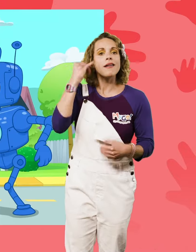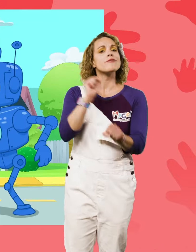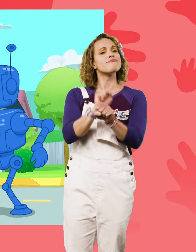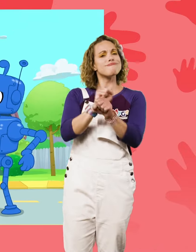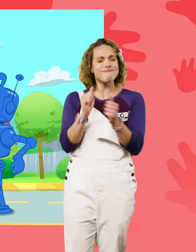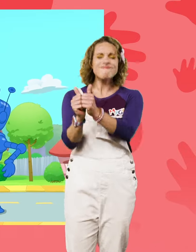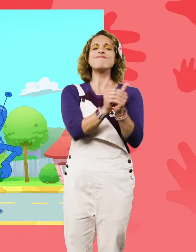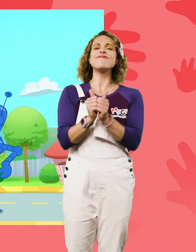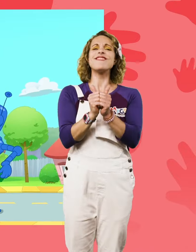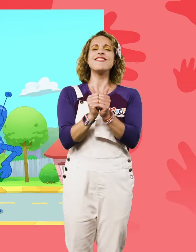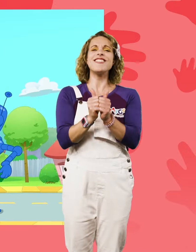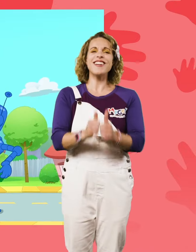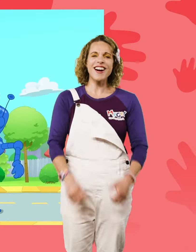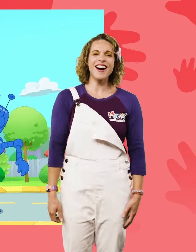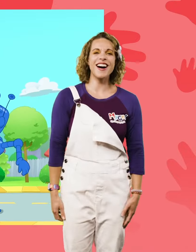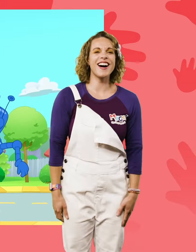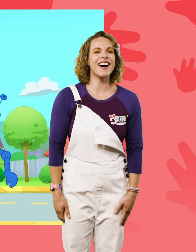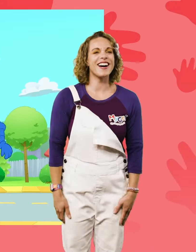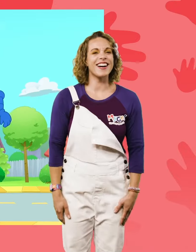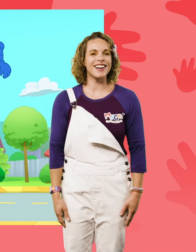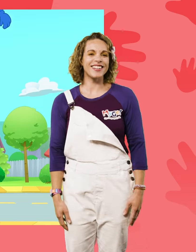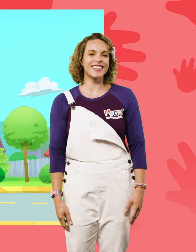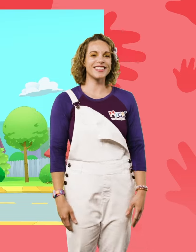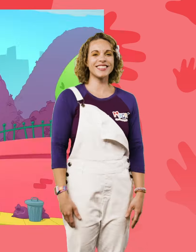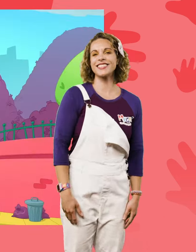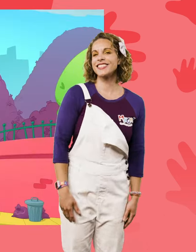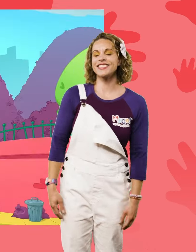work together.